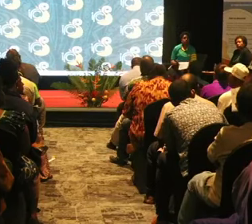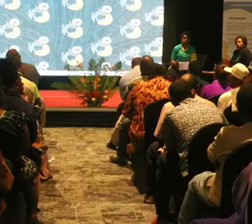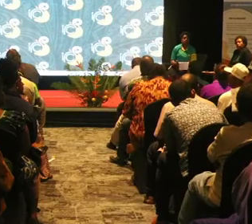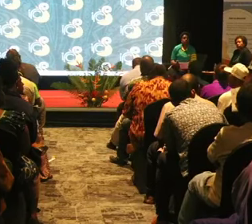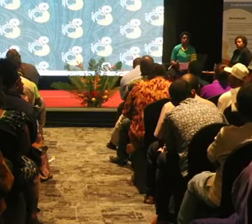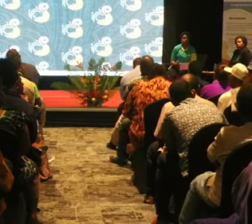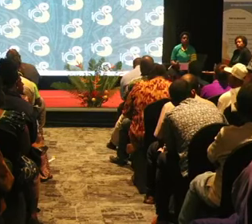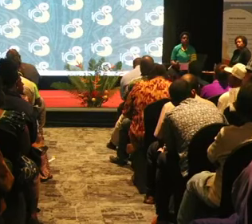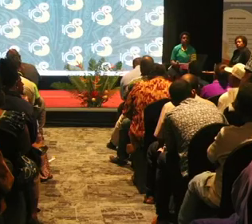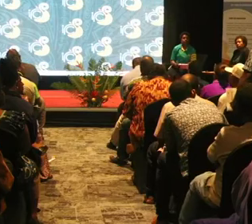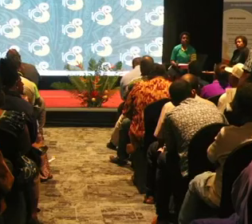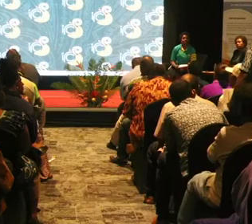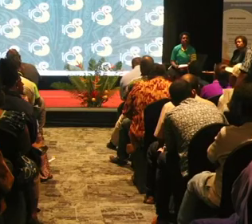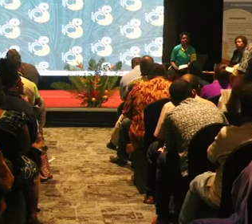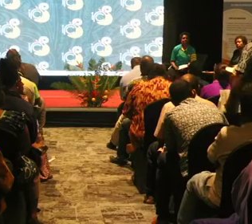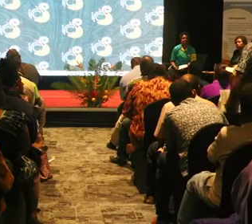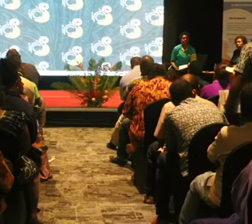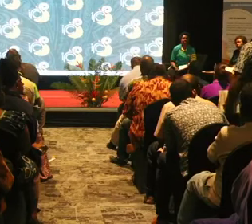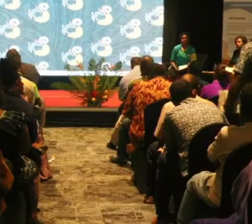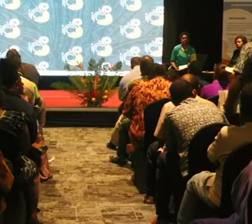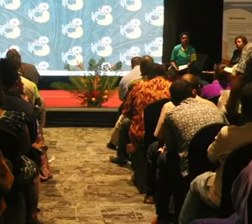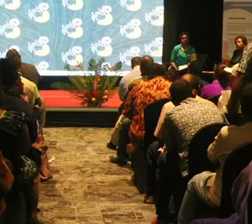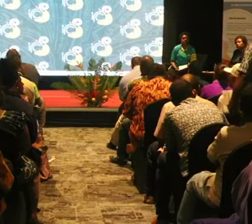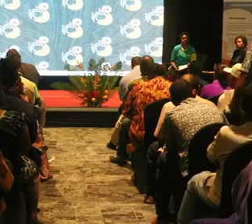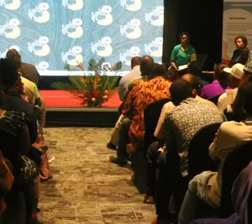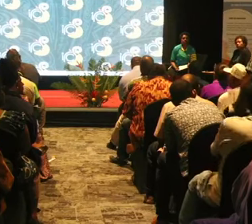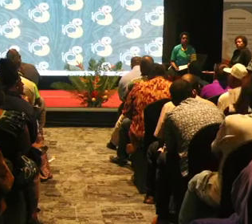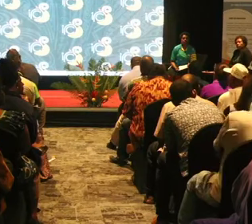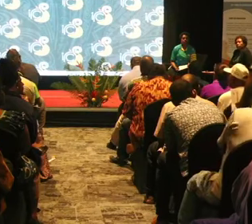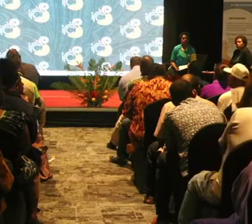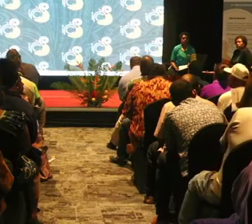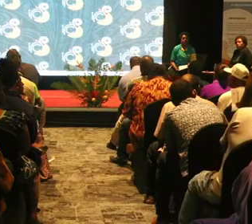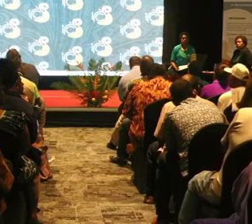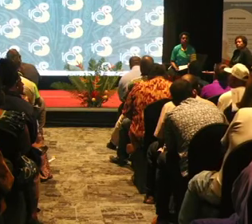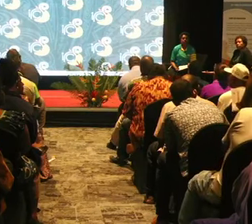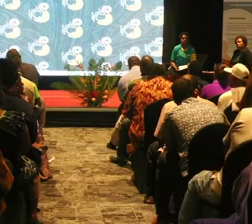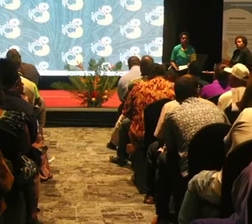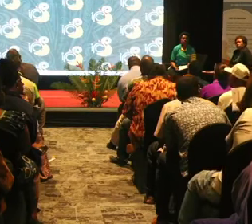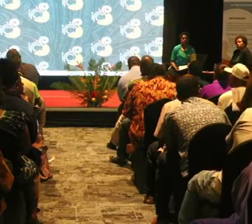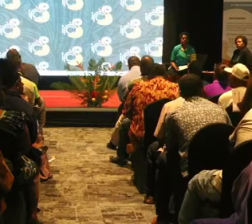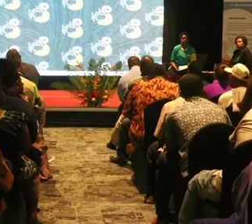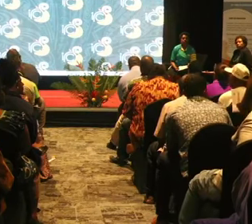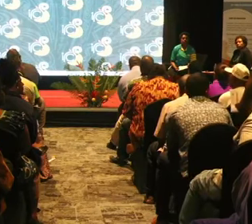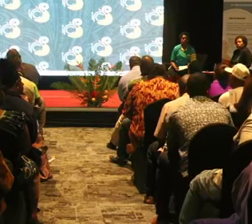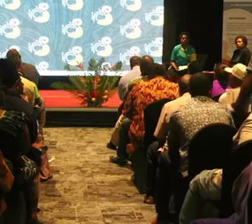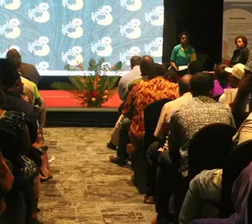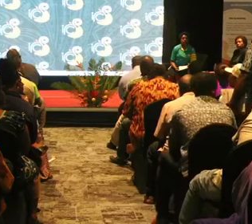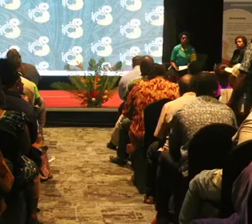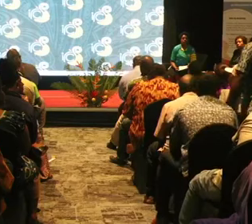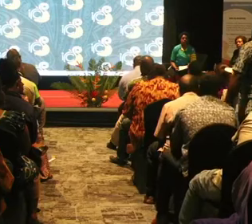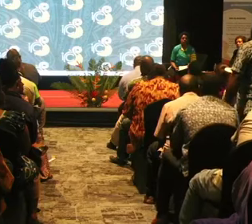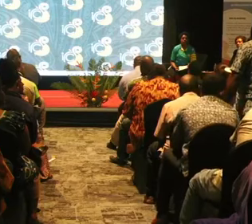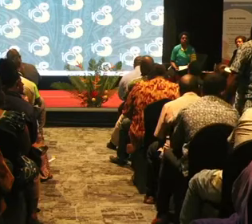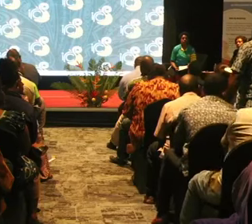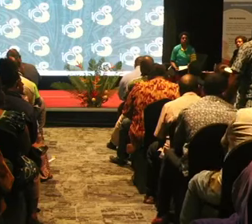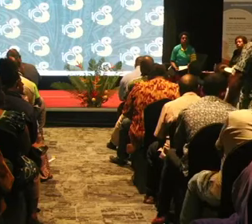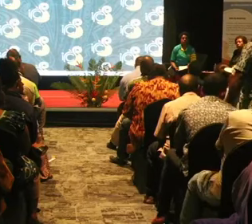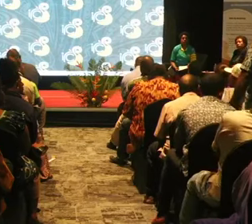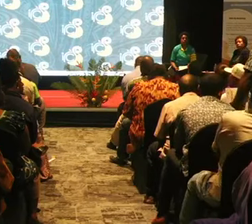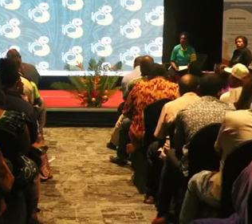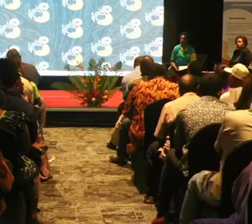time this line cooperative, I messed up. Inside the province, inside the district, me no look at one par cooperative